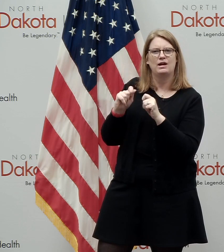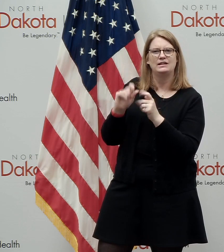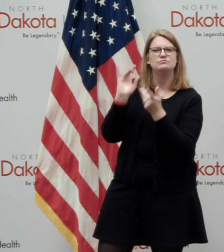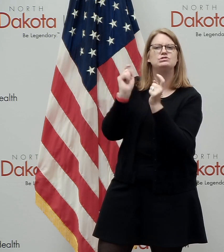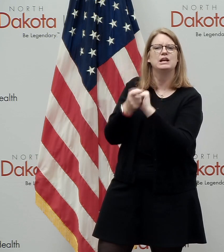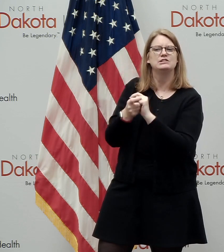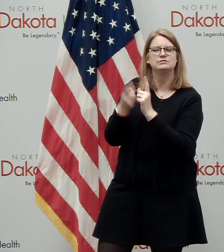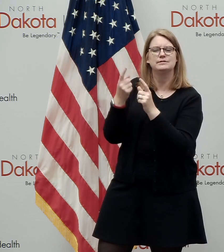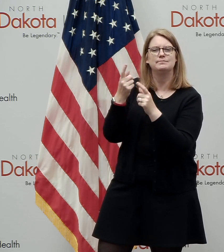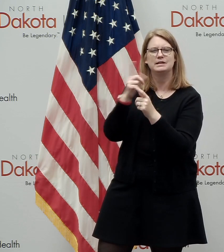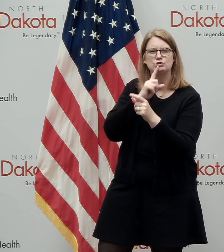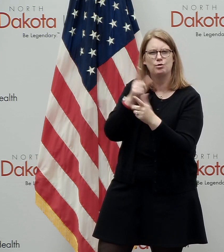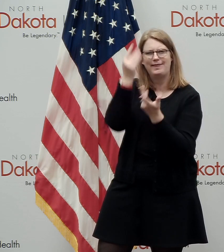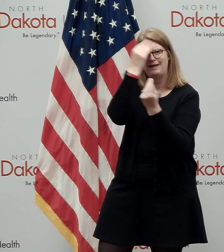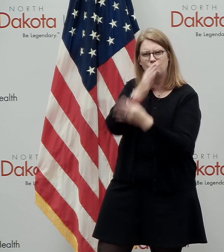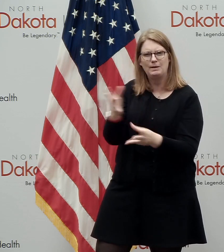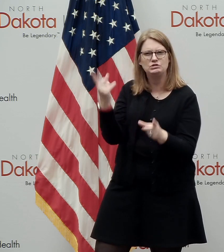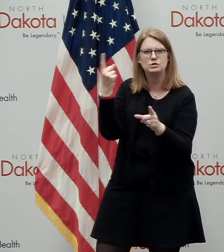As a final note on testing,